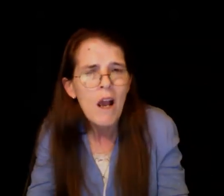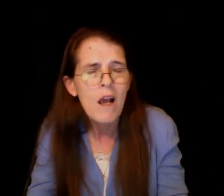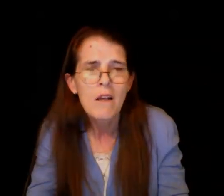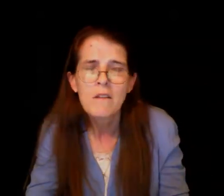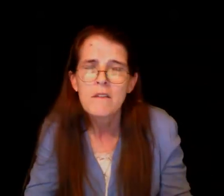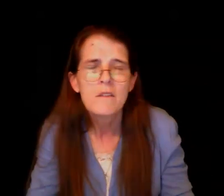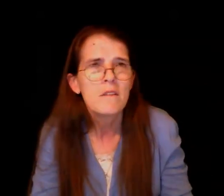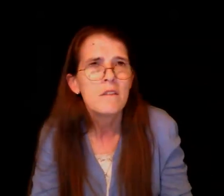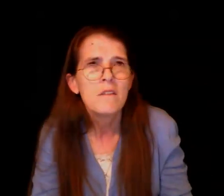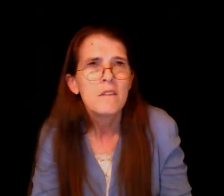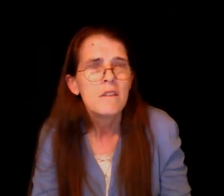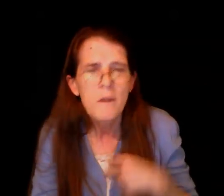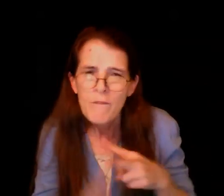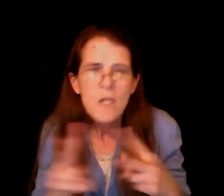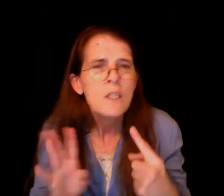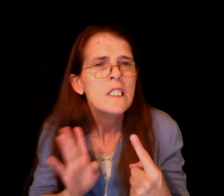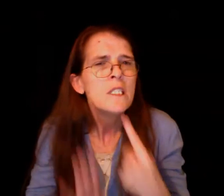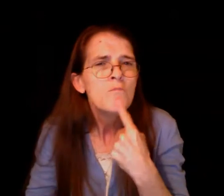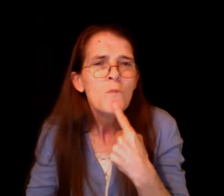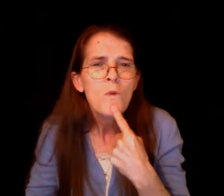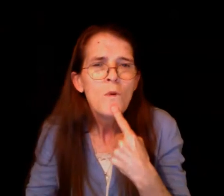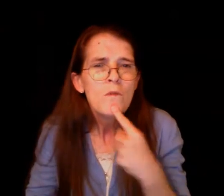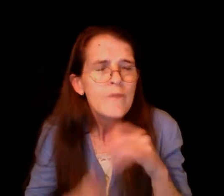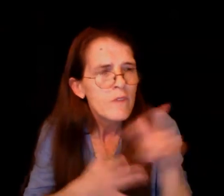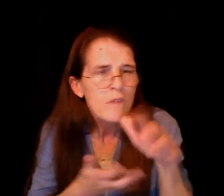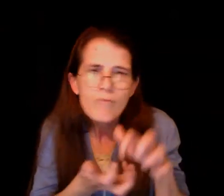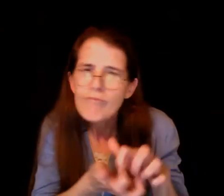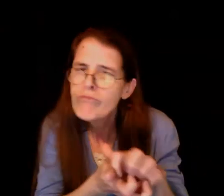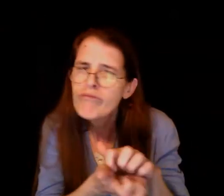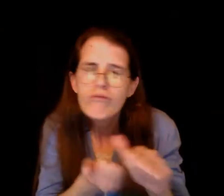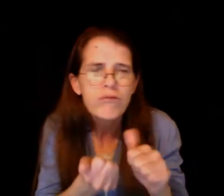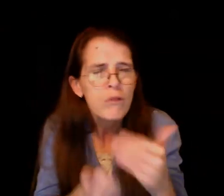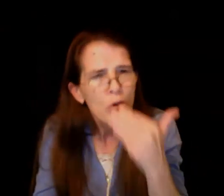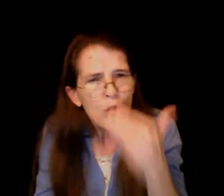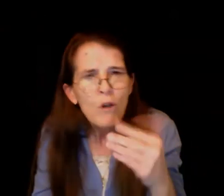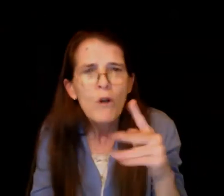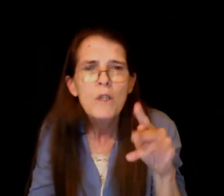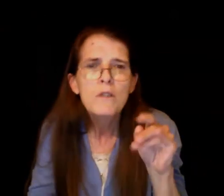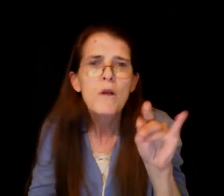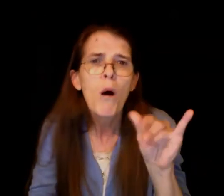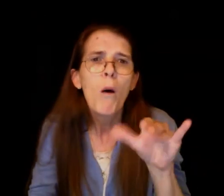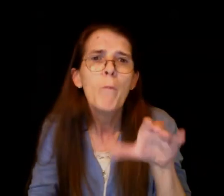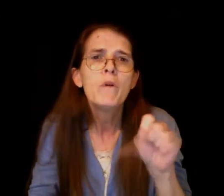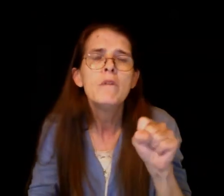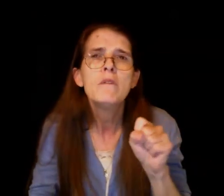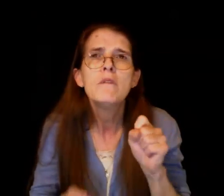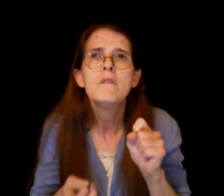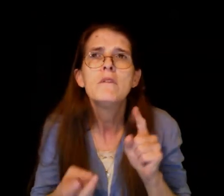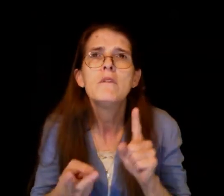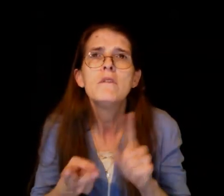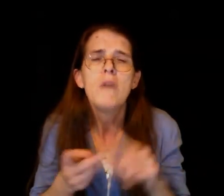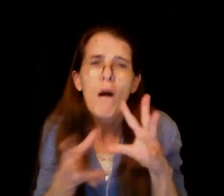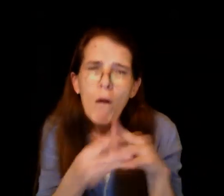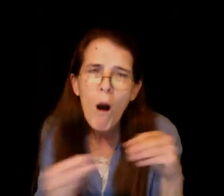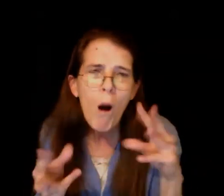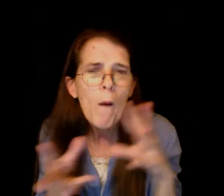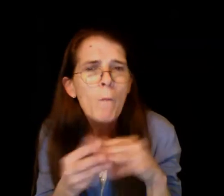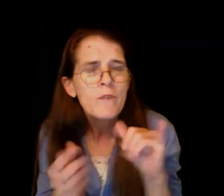I'm a drink. Save some for your sister, Nala. If you don't, you're going right to bed.